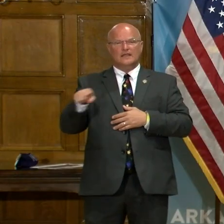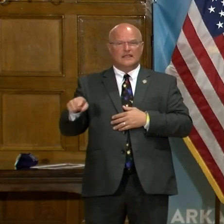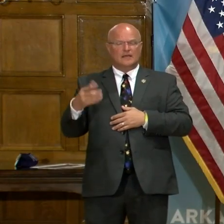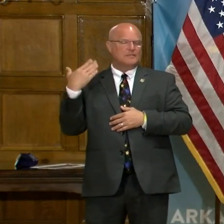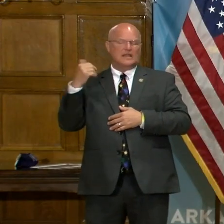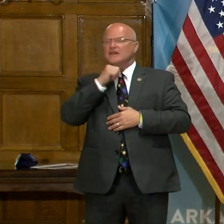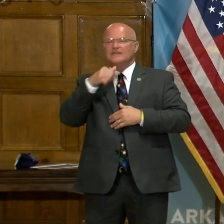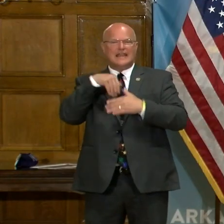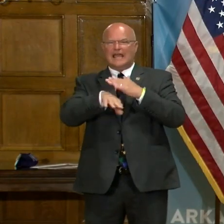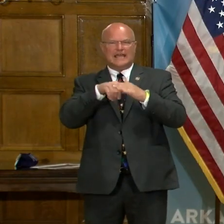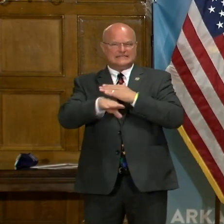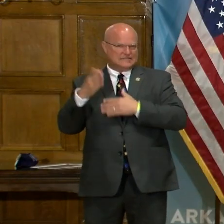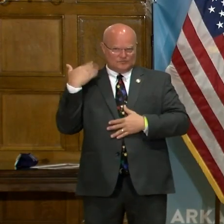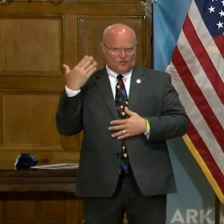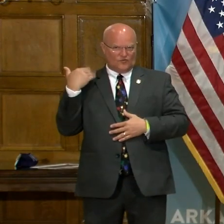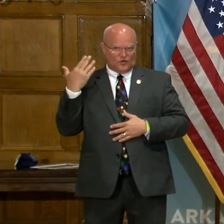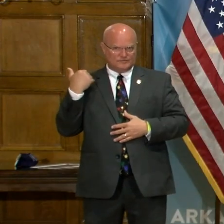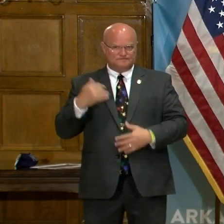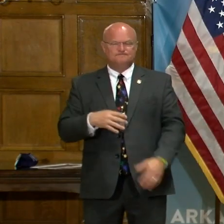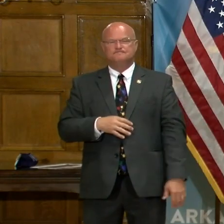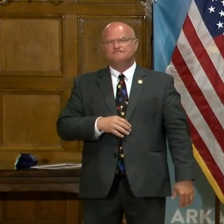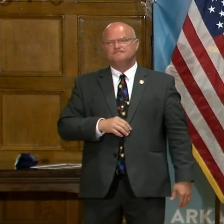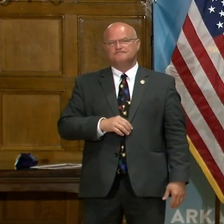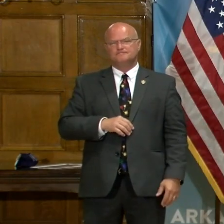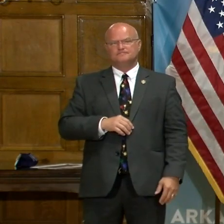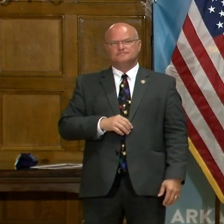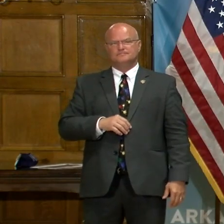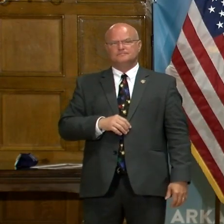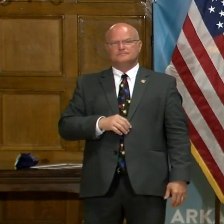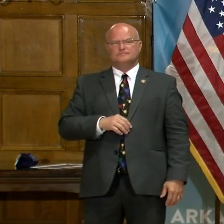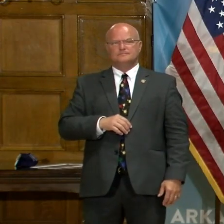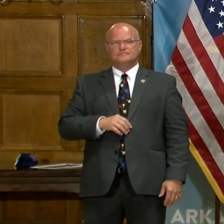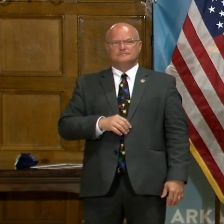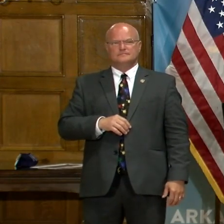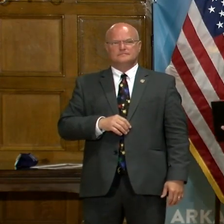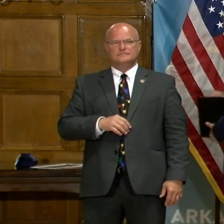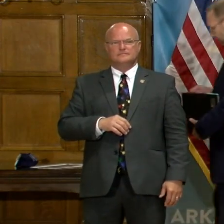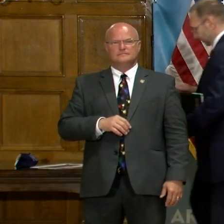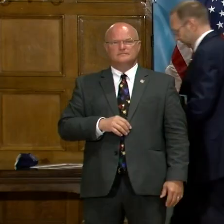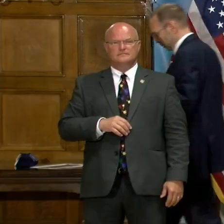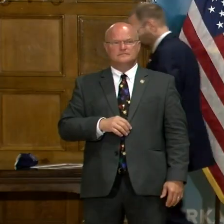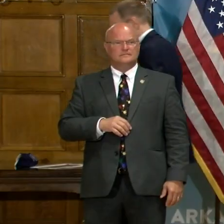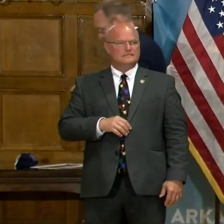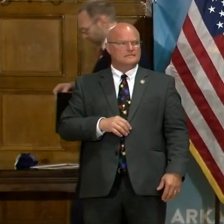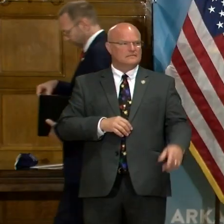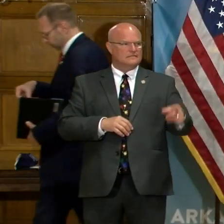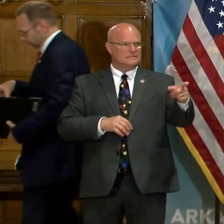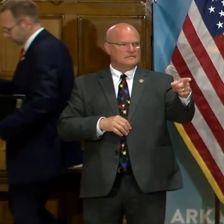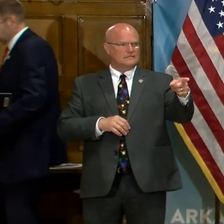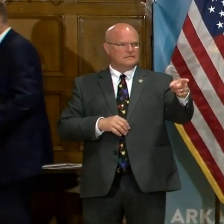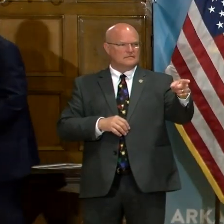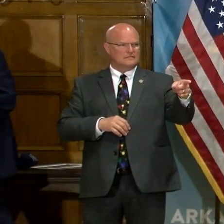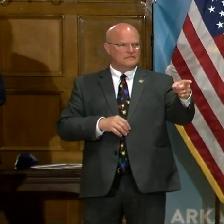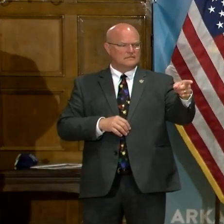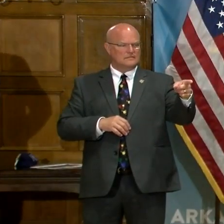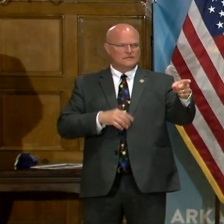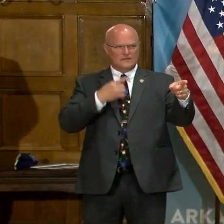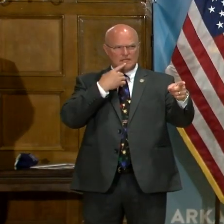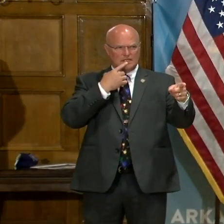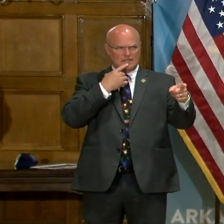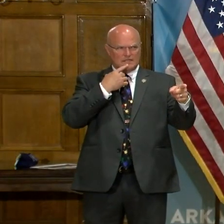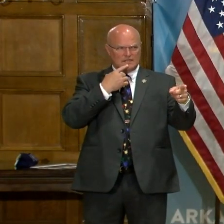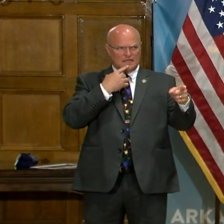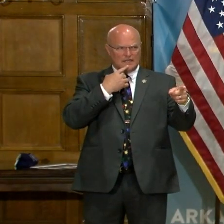they may not have had as ready access to testing. Is there a, yes, Chuck? You showed the graph with, I